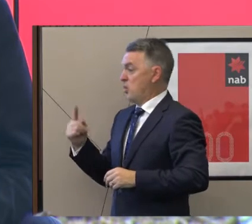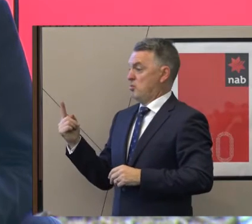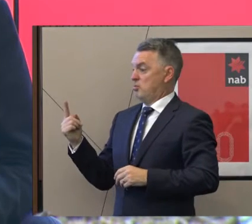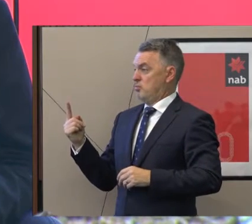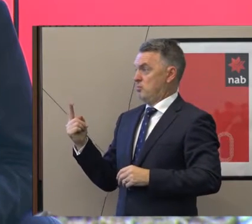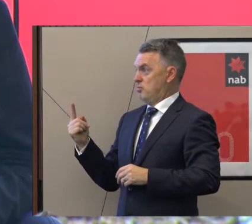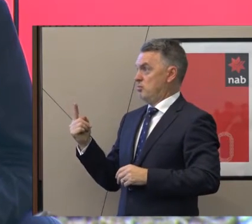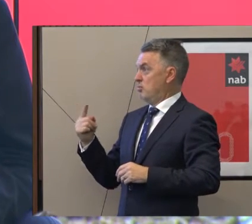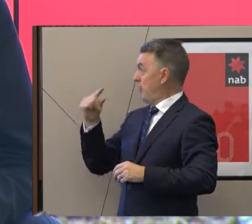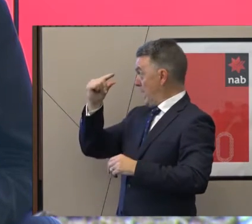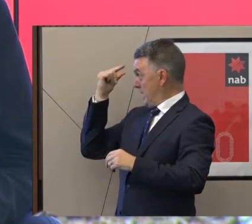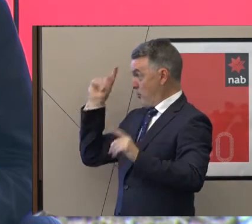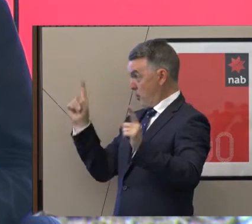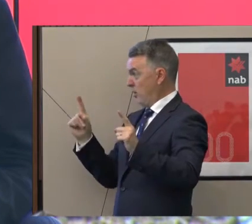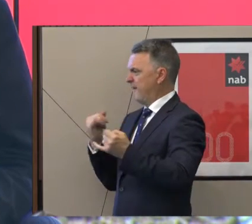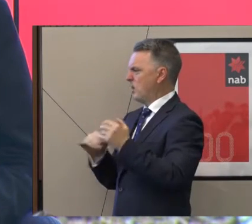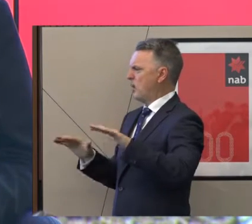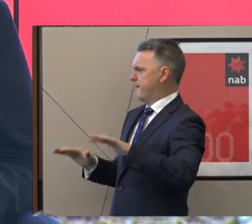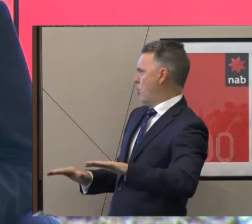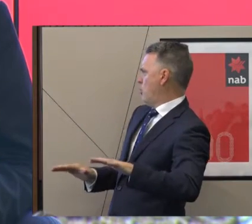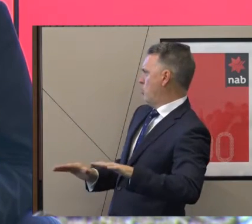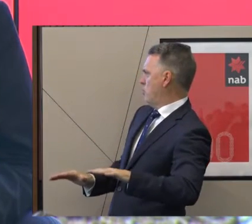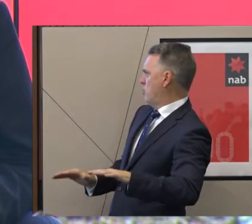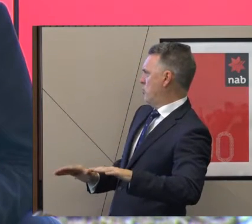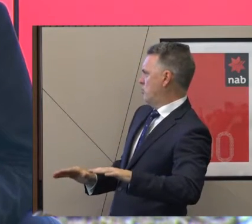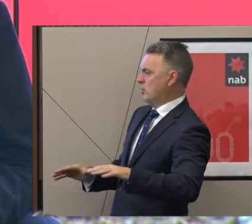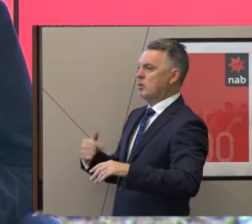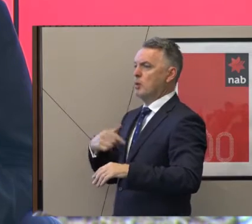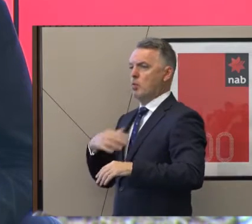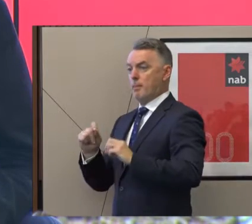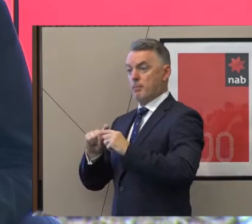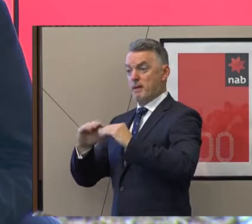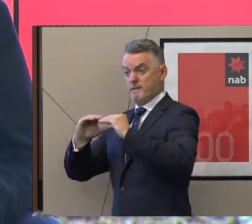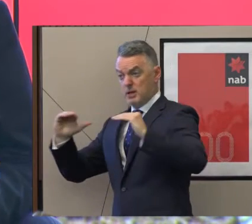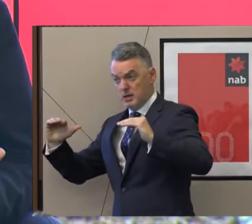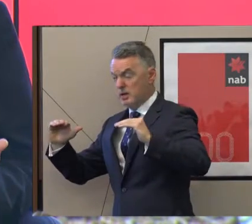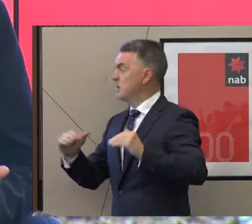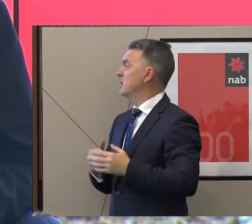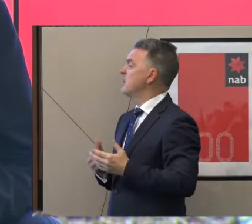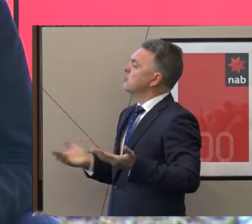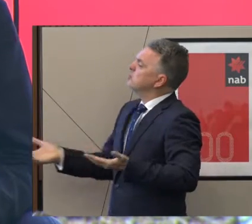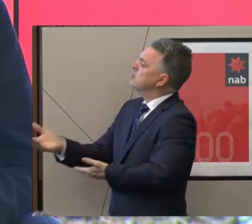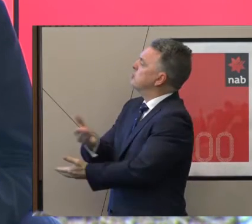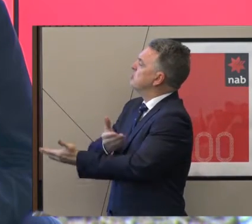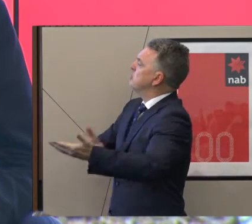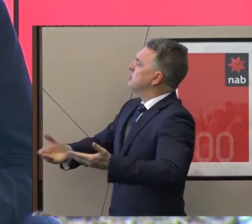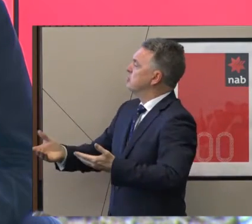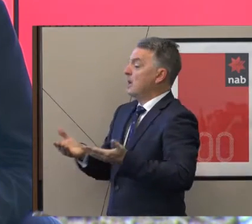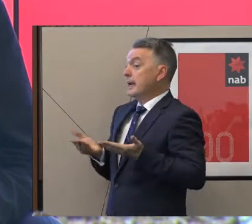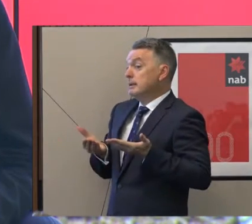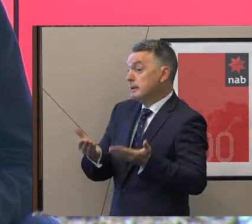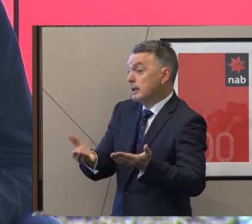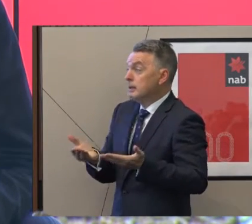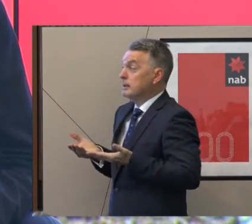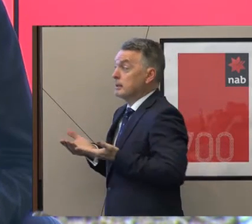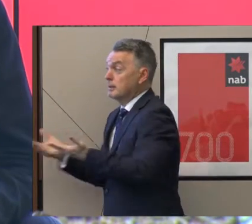are that there's an informality. It's premised on trying to be fair. It's consent-based. It's really trying to